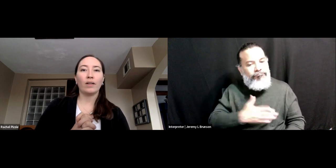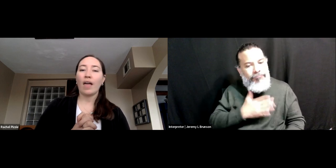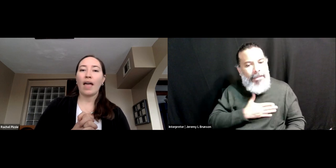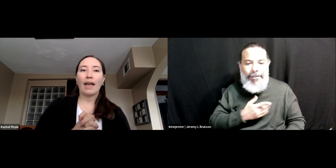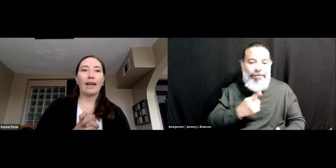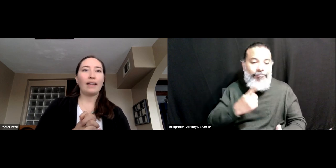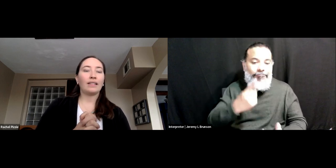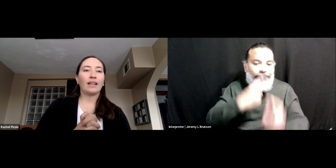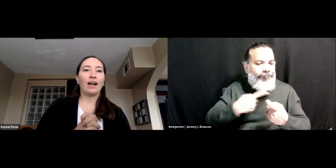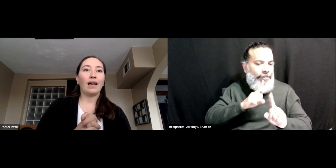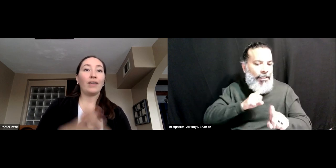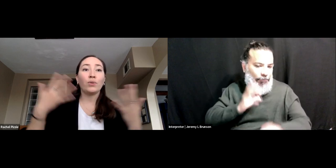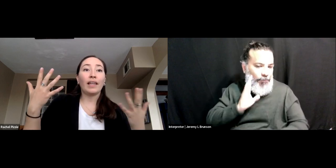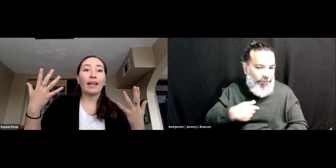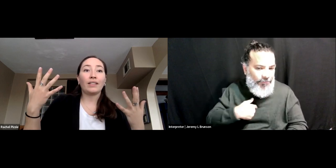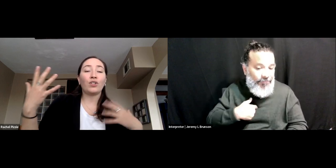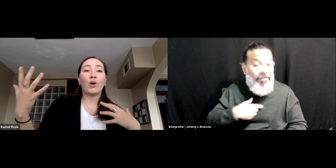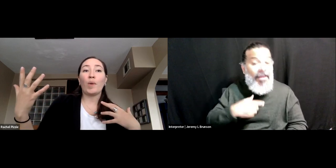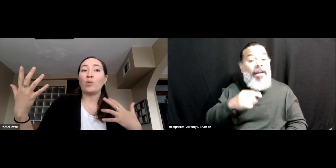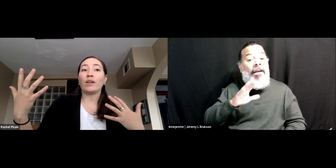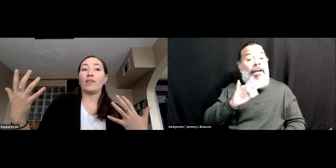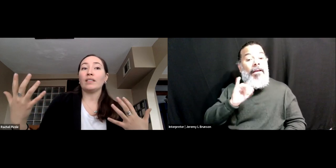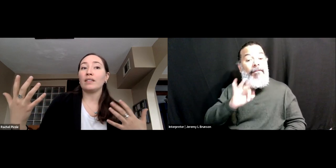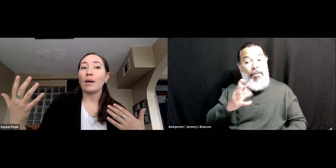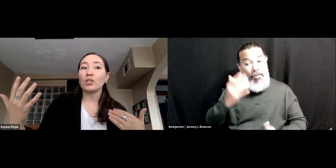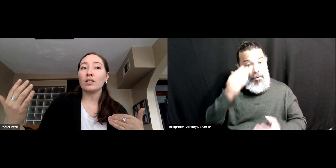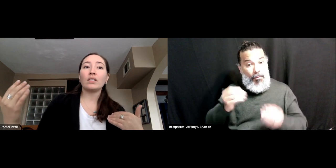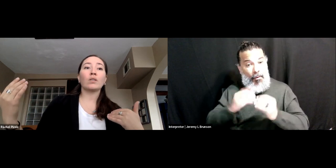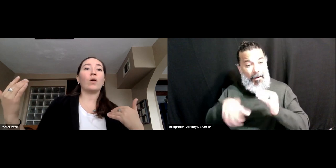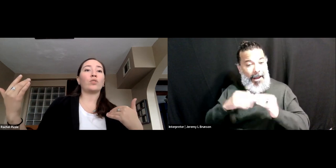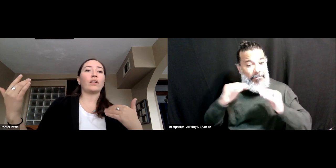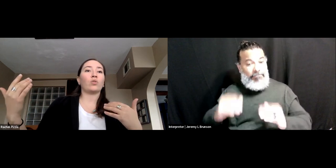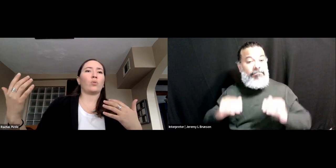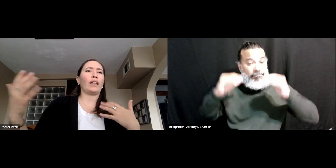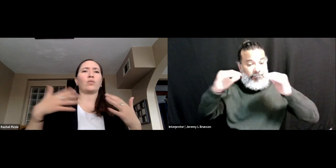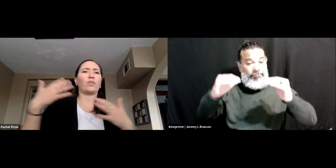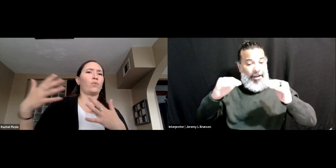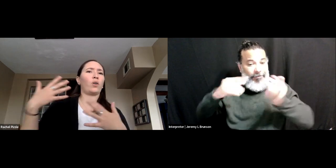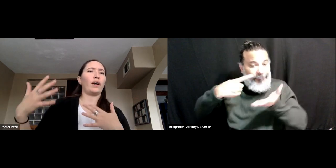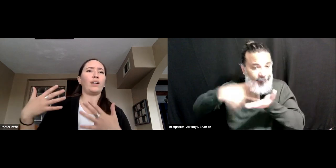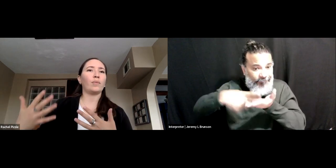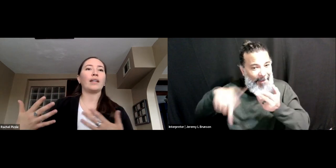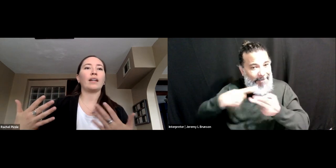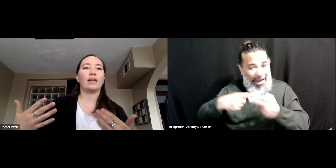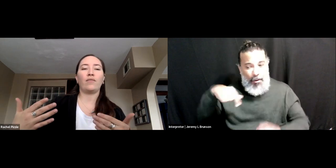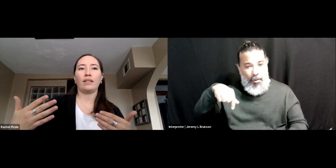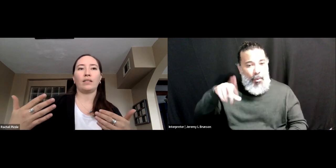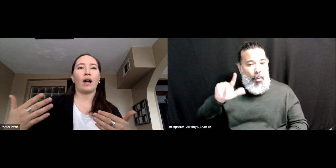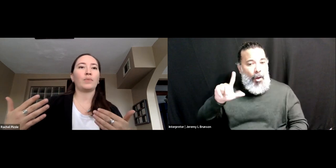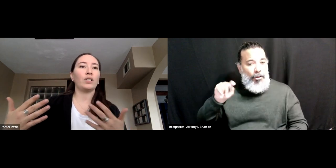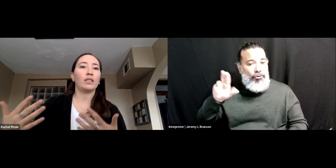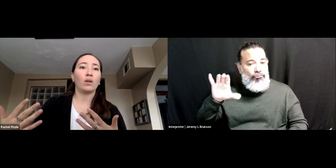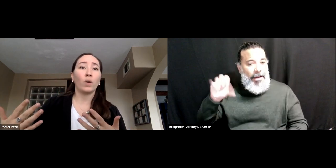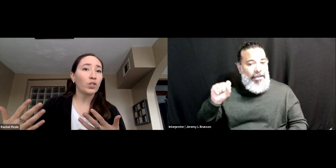as well. And if you would like to know about more advanced options in Qualtrics or would like sort of more intermediate